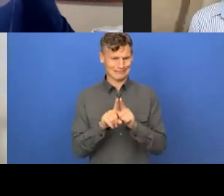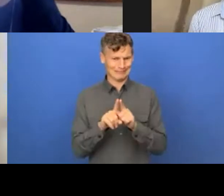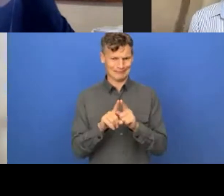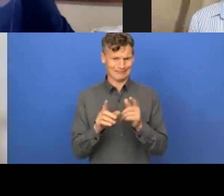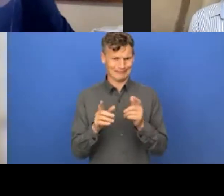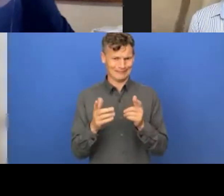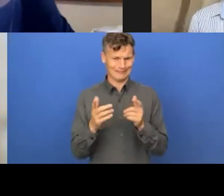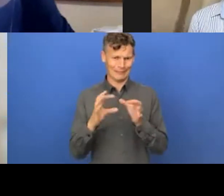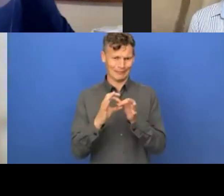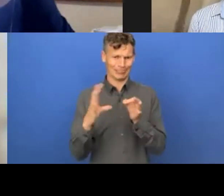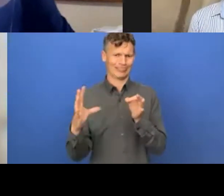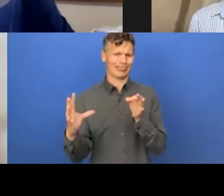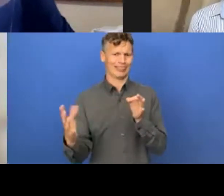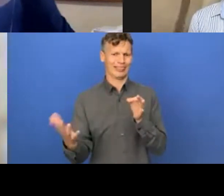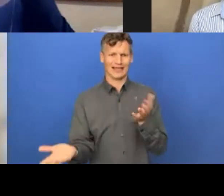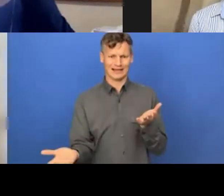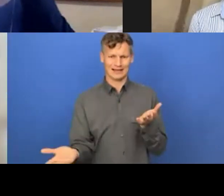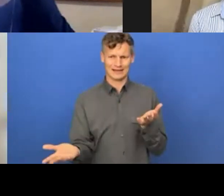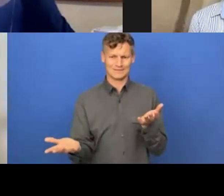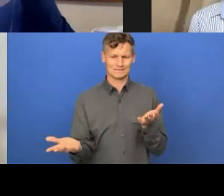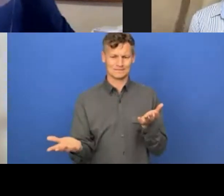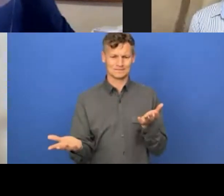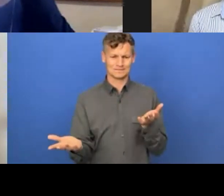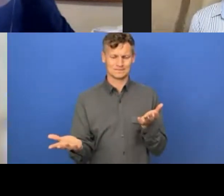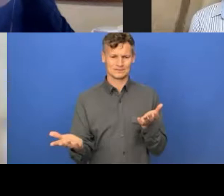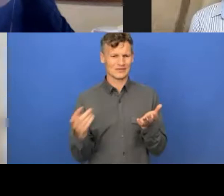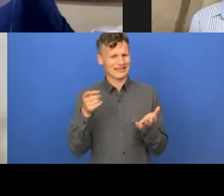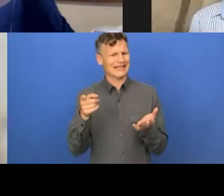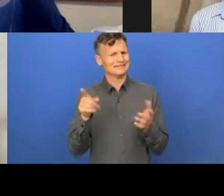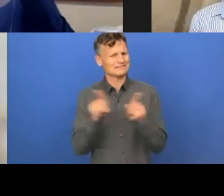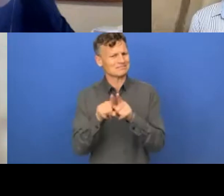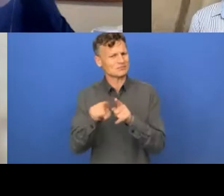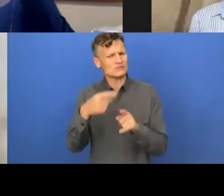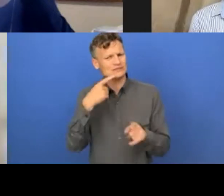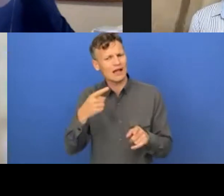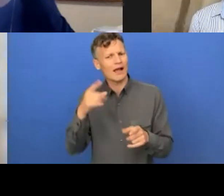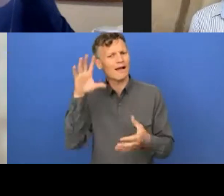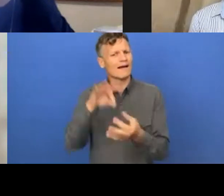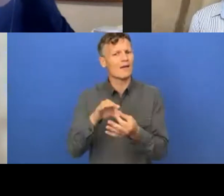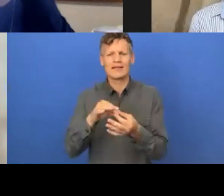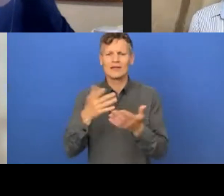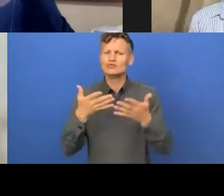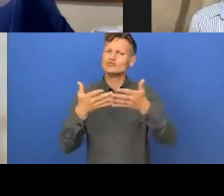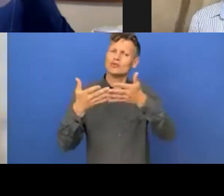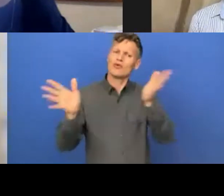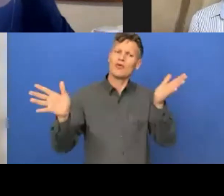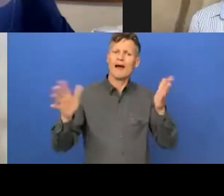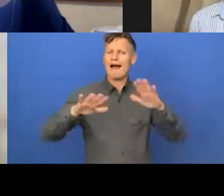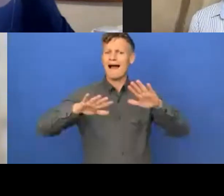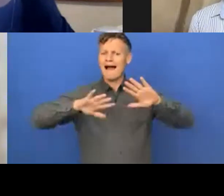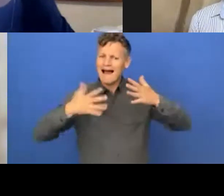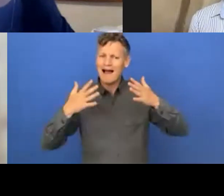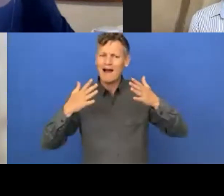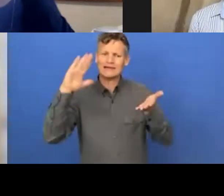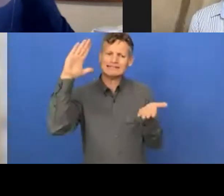you explained in terms of research with the overall discussion on how to prevent bullying and